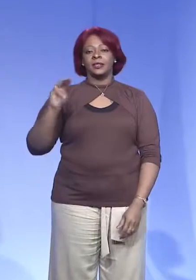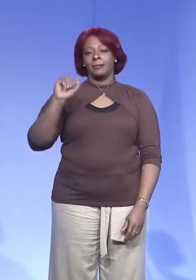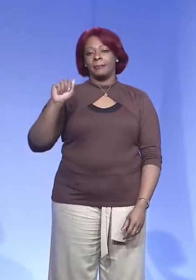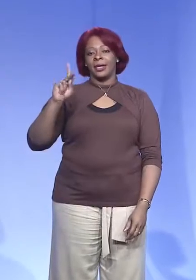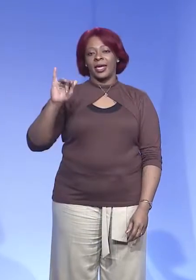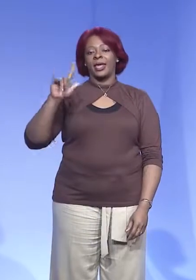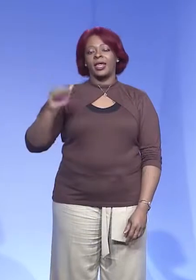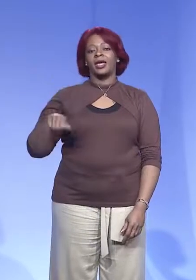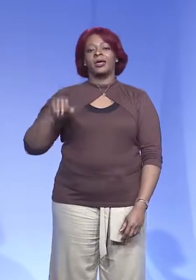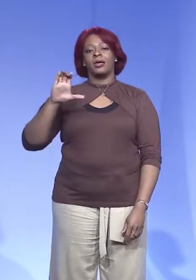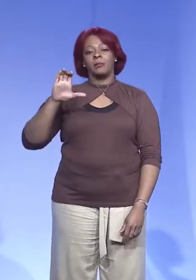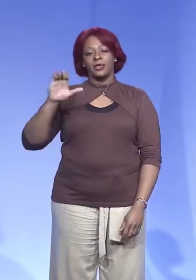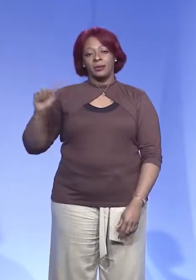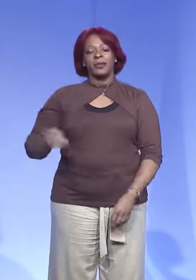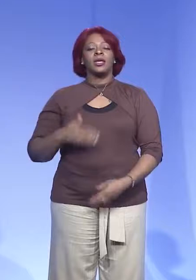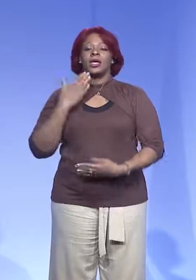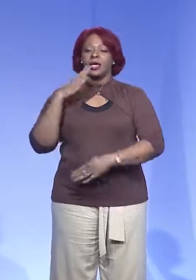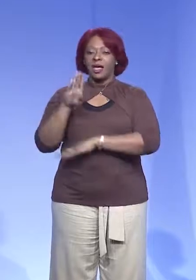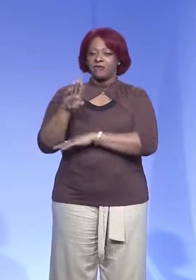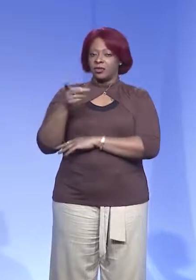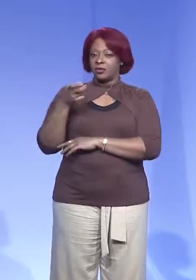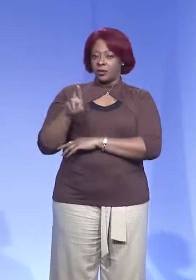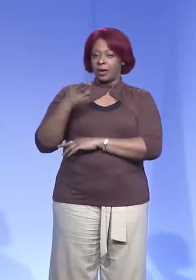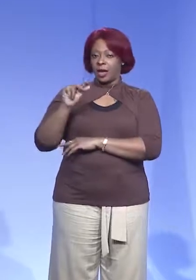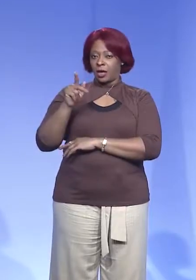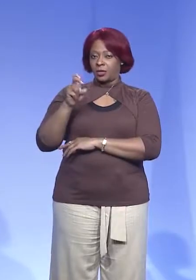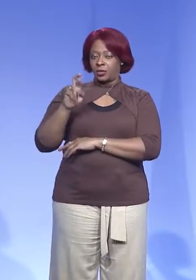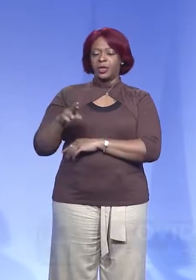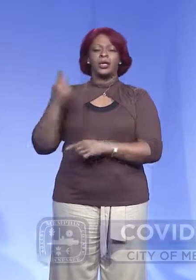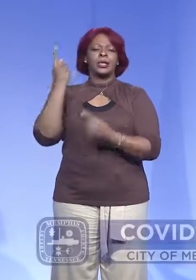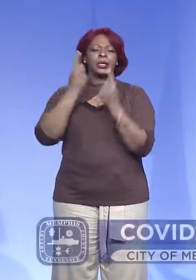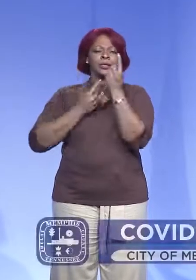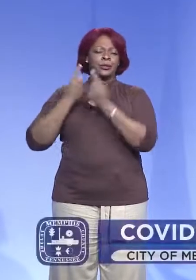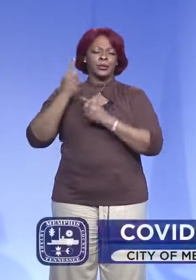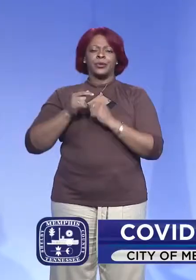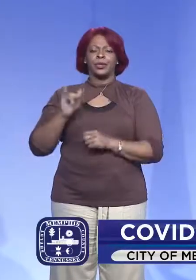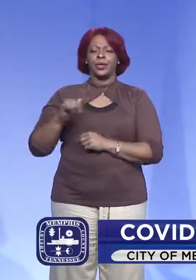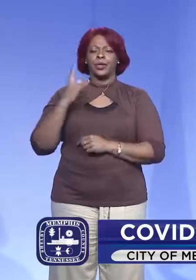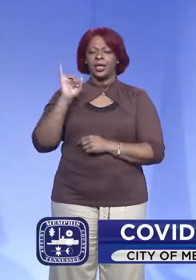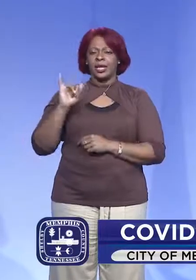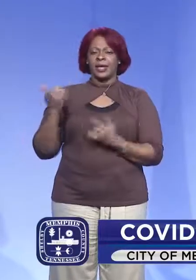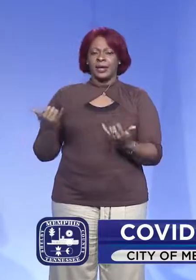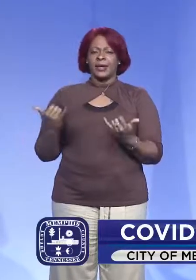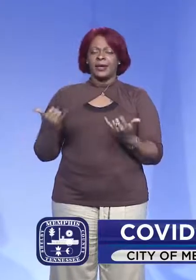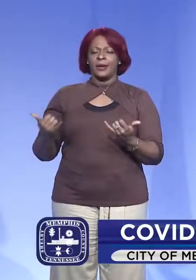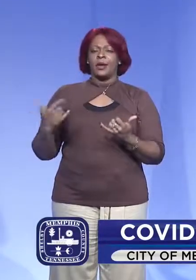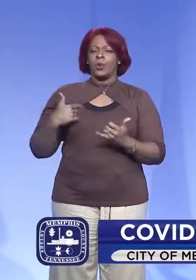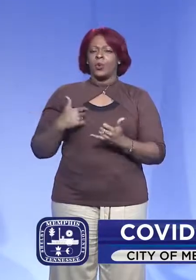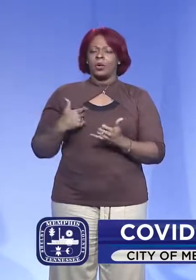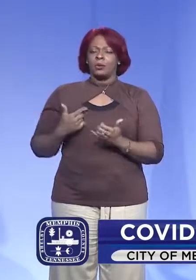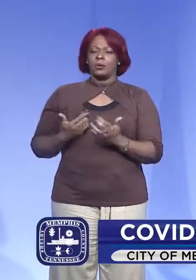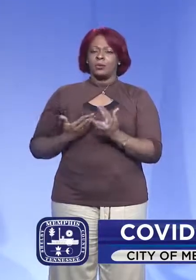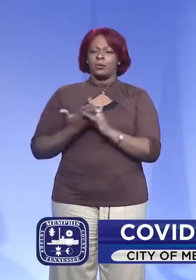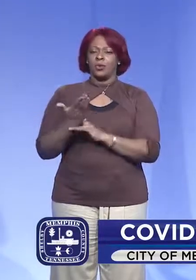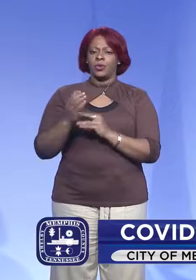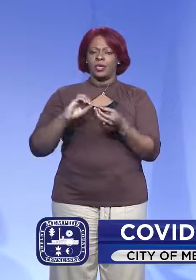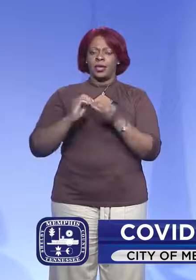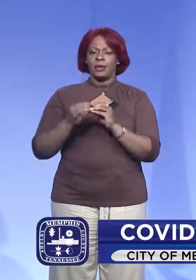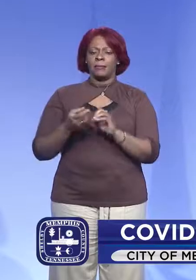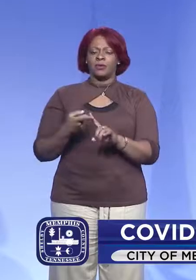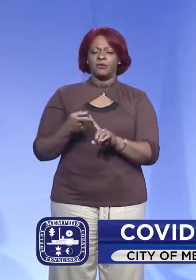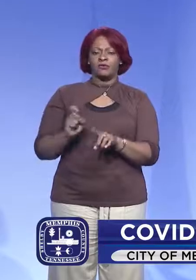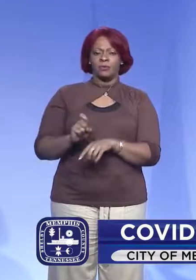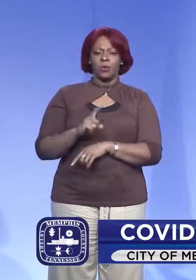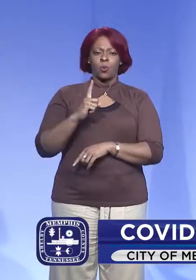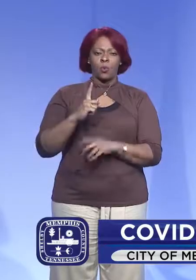Yes, good afternoon. Dr. Haushalter, considering that it looks like we're now moving through the numbers from